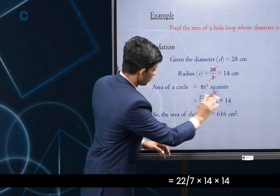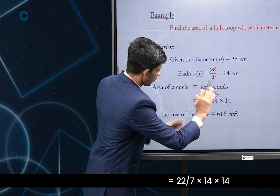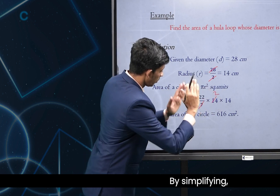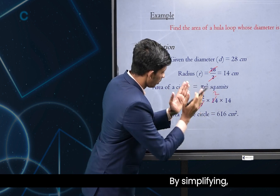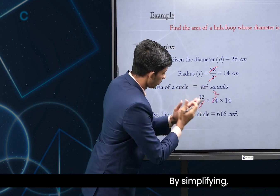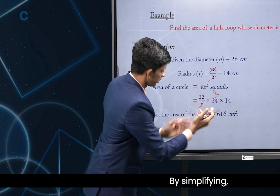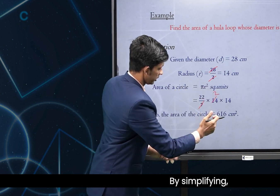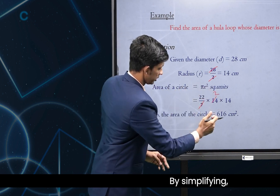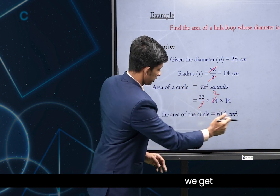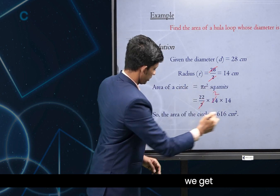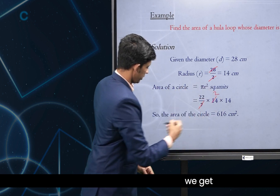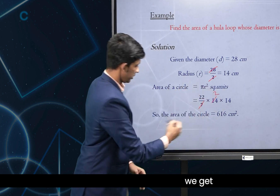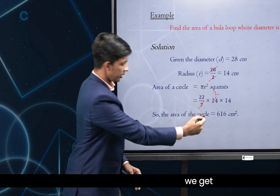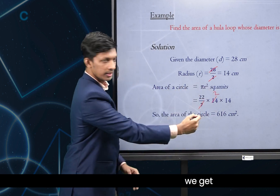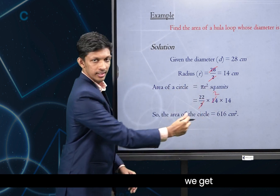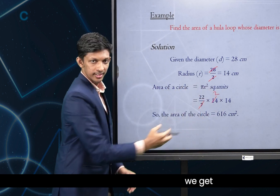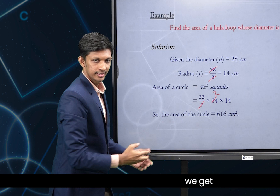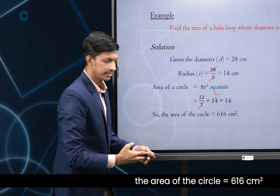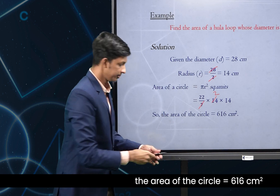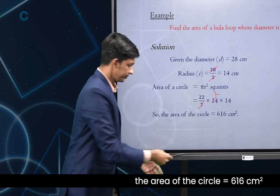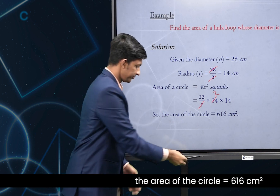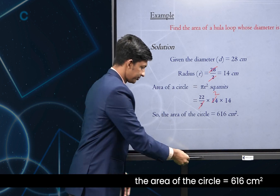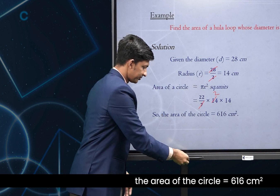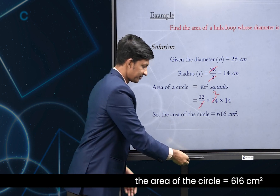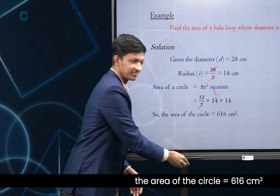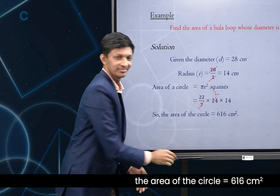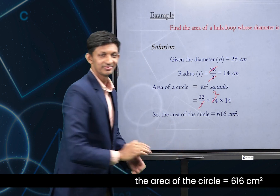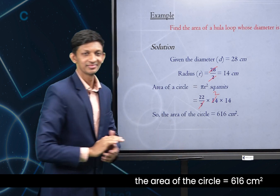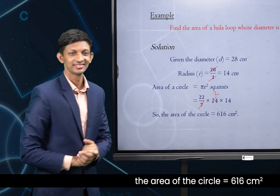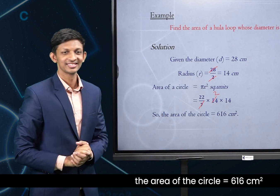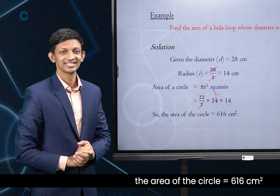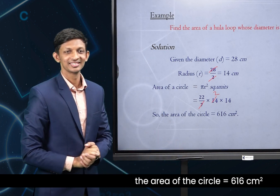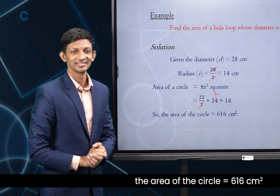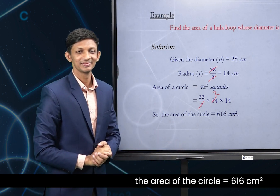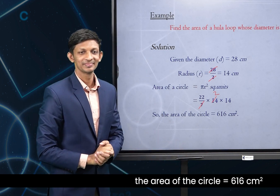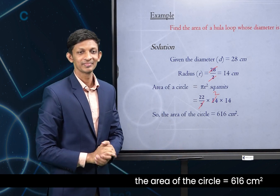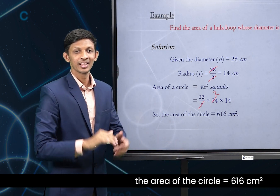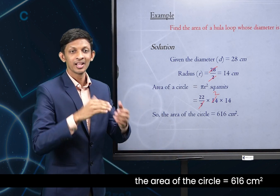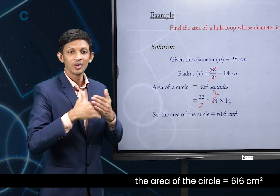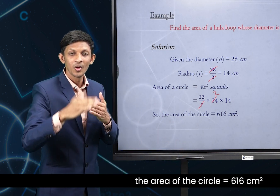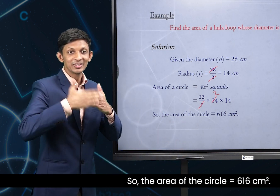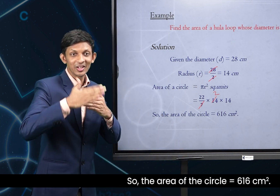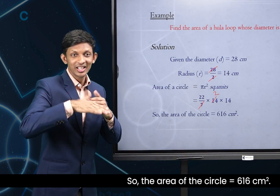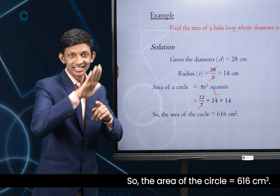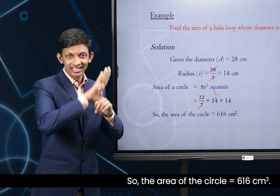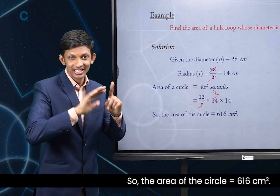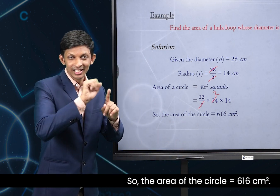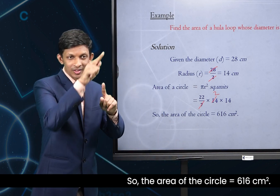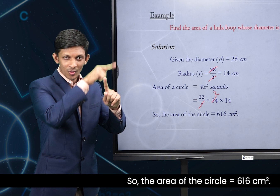By simplifying, we get the area of the circle is equal to 616 cm square. So, the area of the